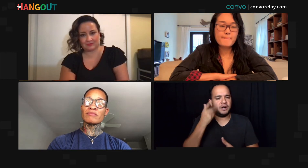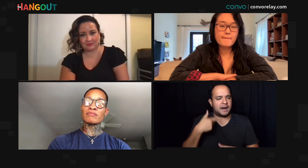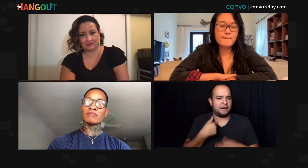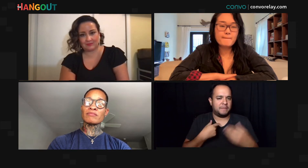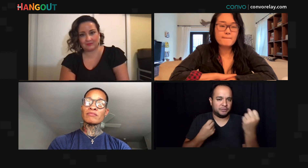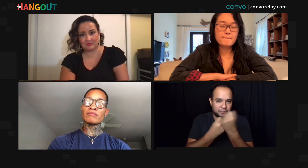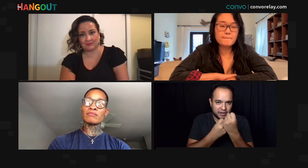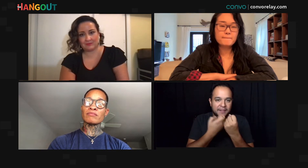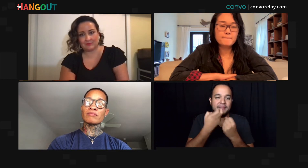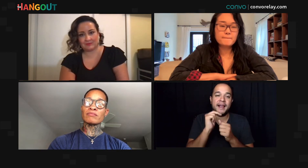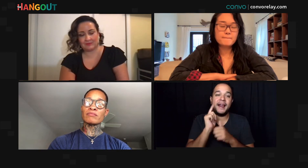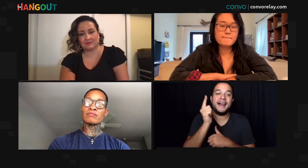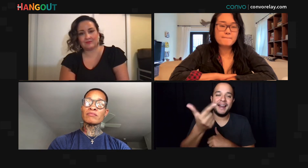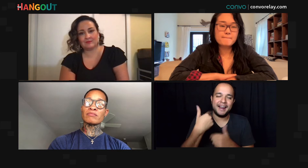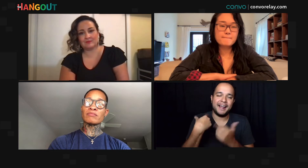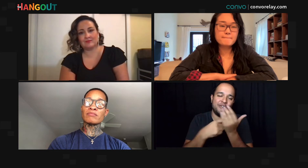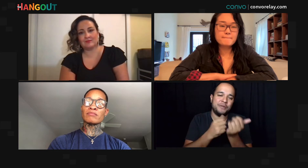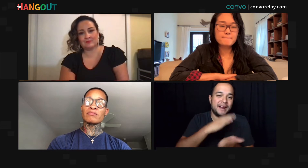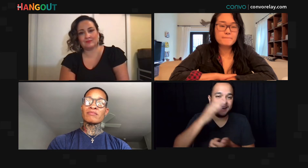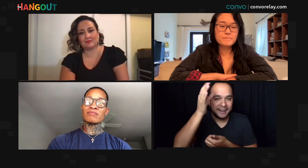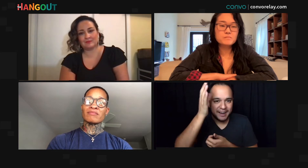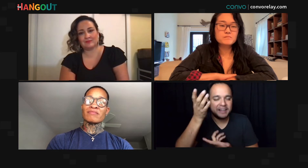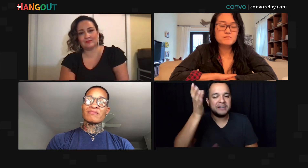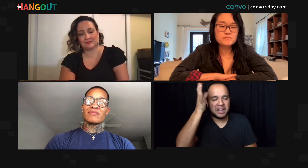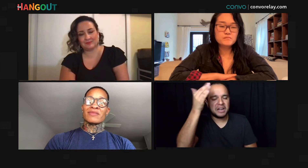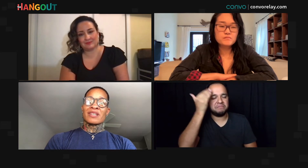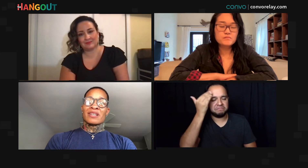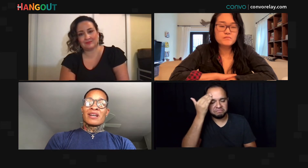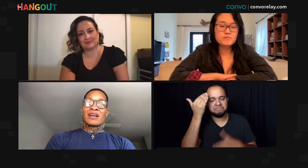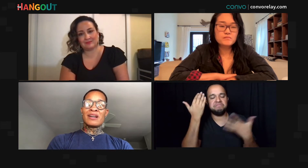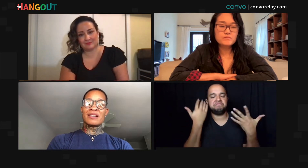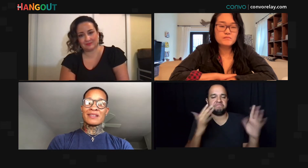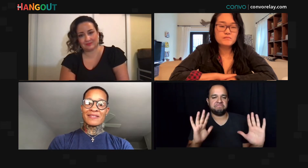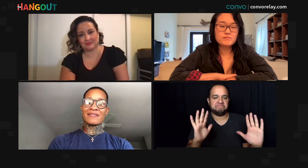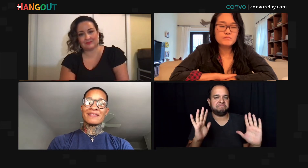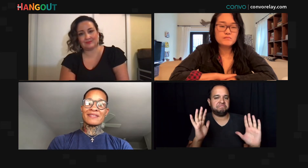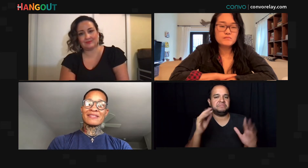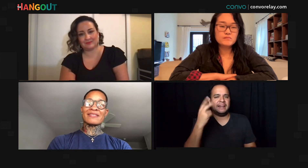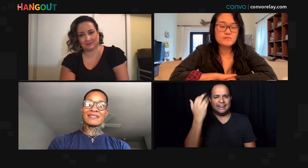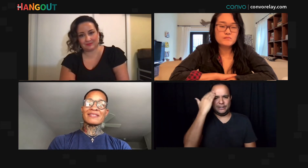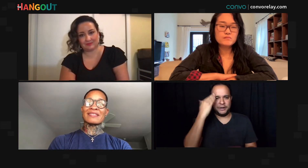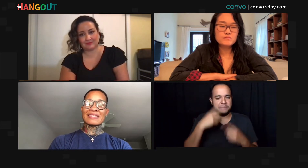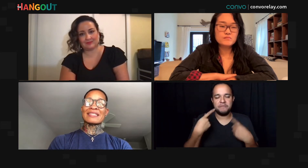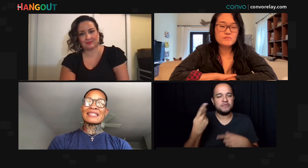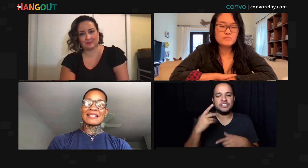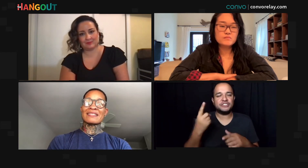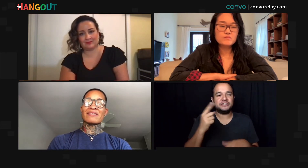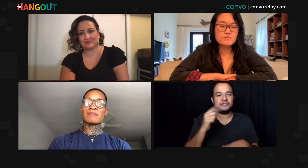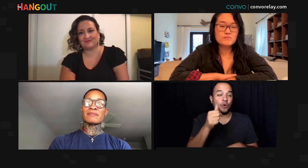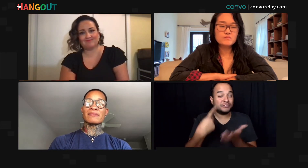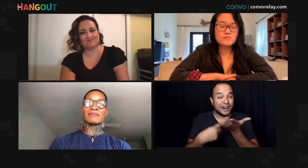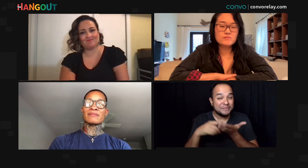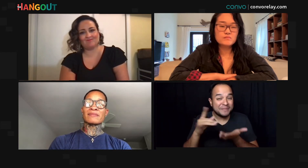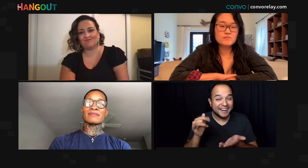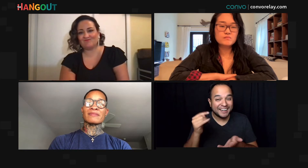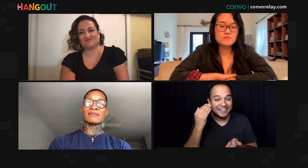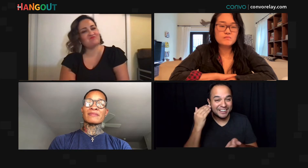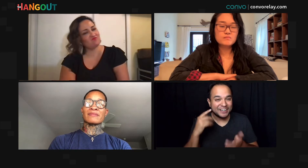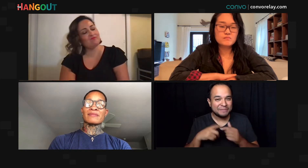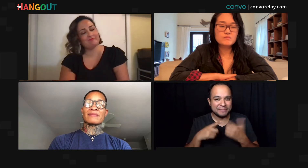discussion with my parents, and I felt more supportive. And so they knew,